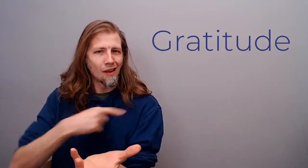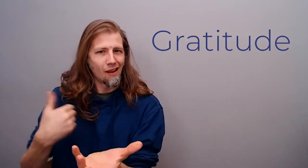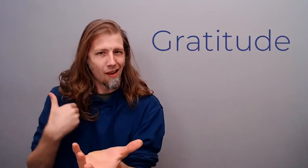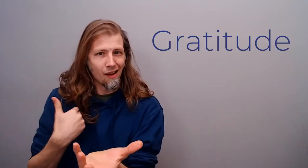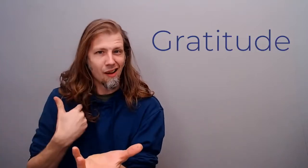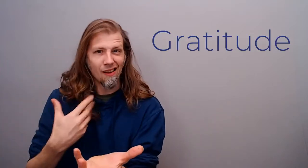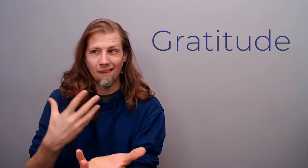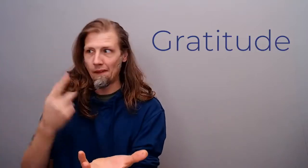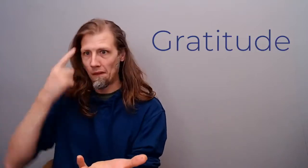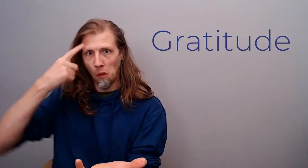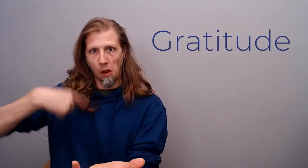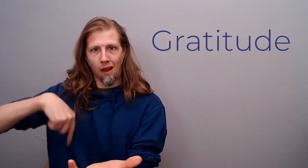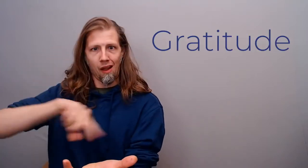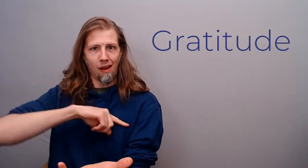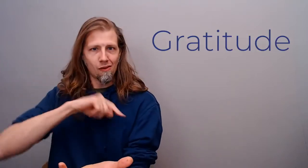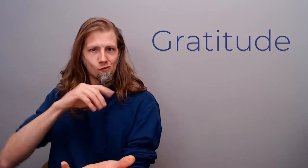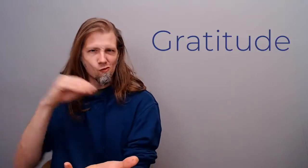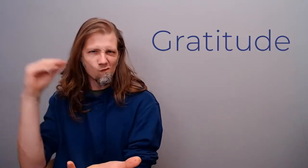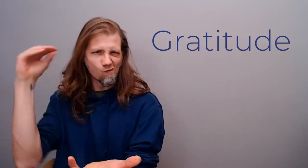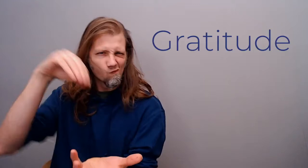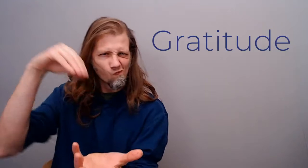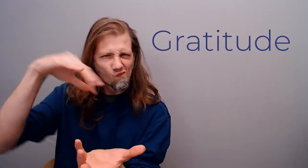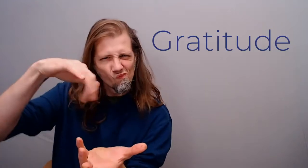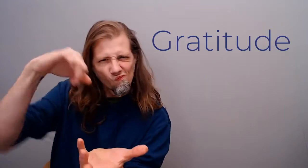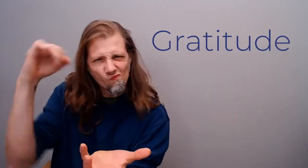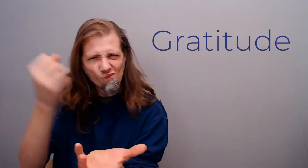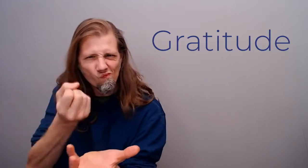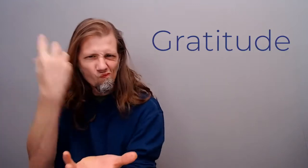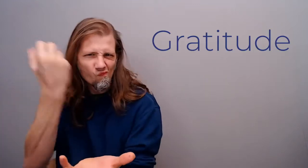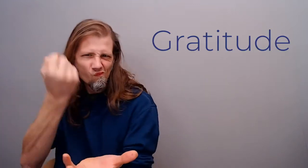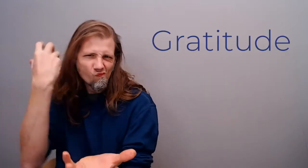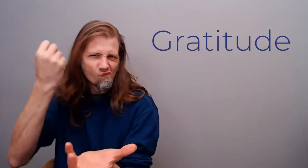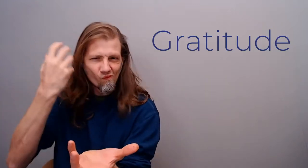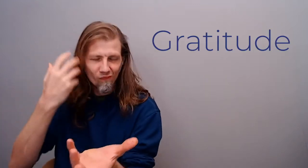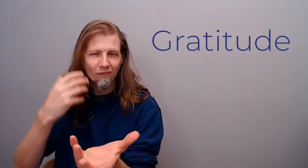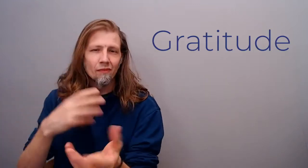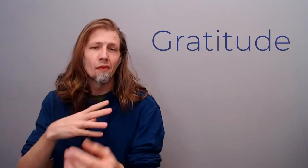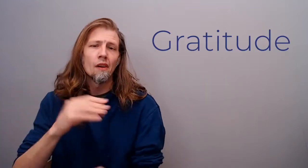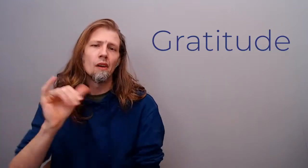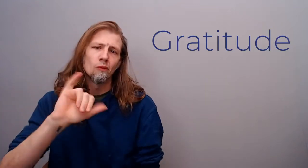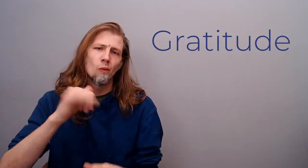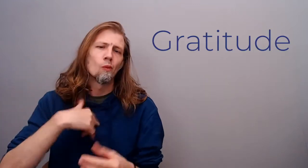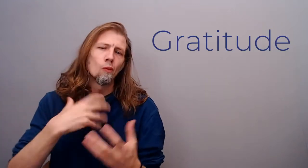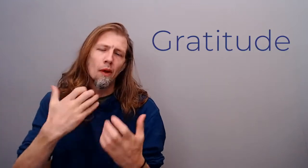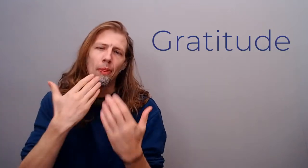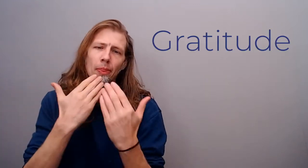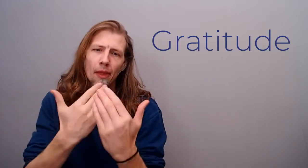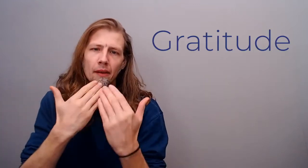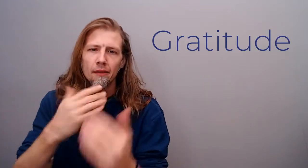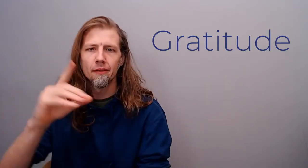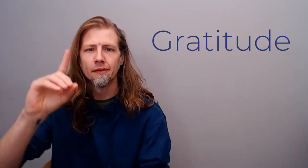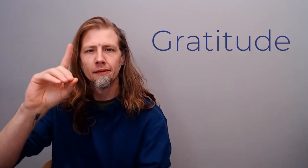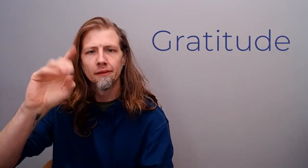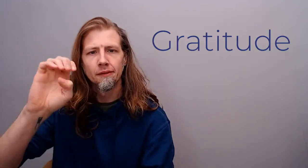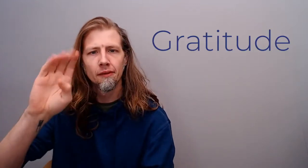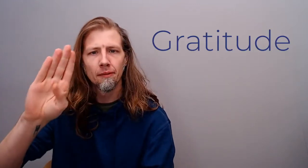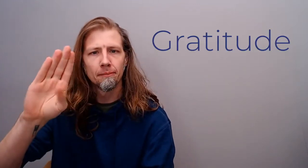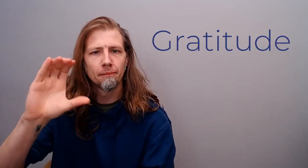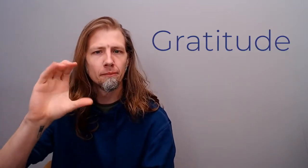work and co-created the knowledge and product we have today. They are who made this possible. I especially want to